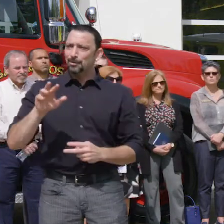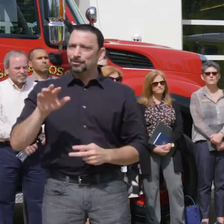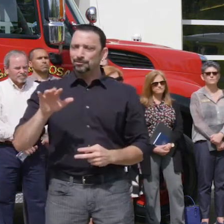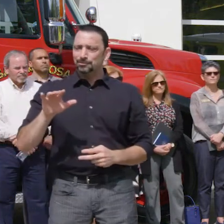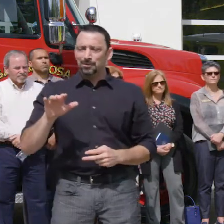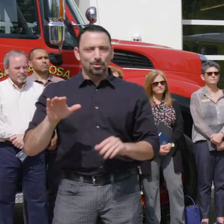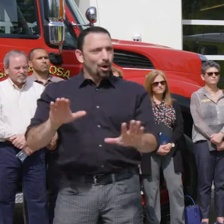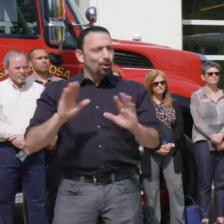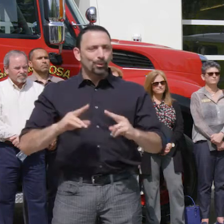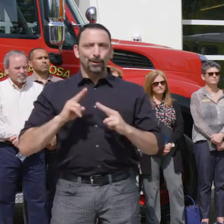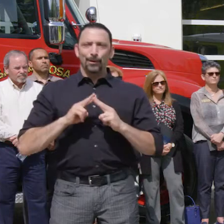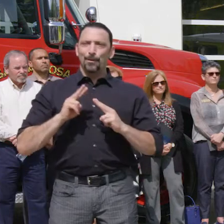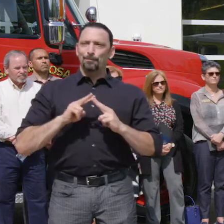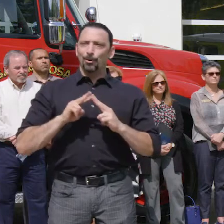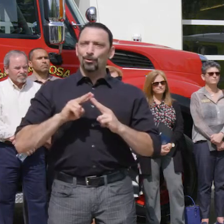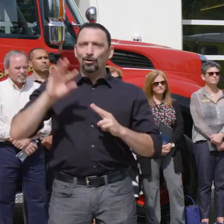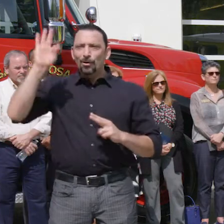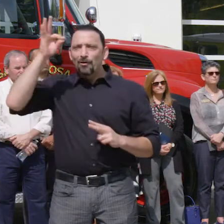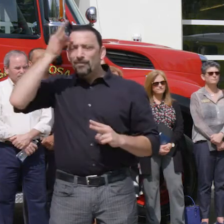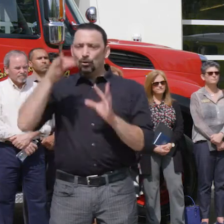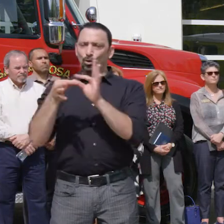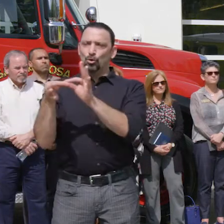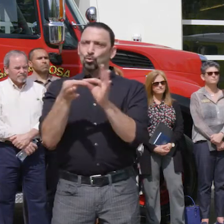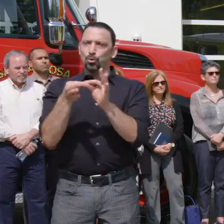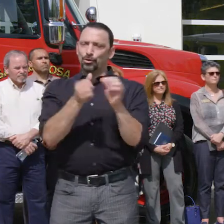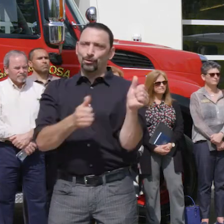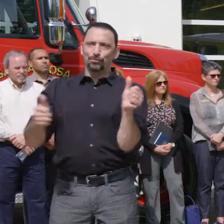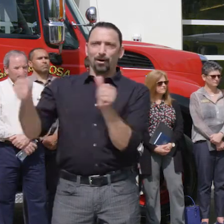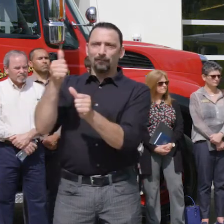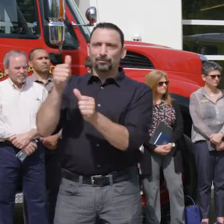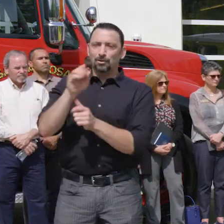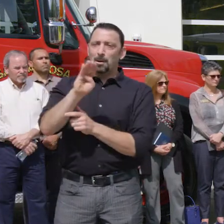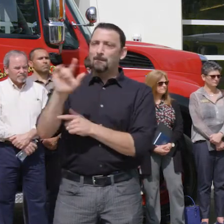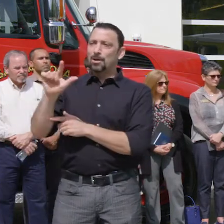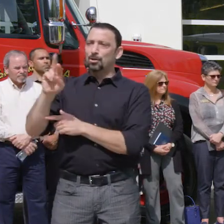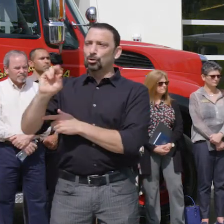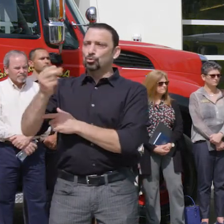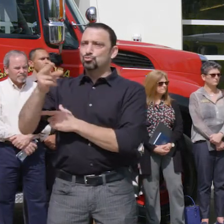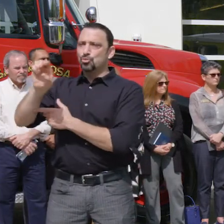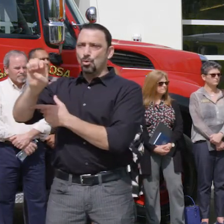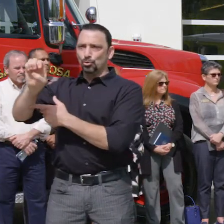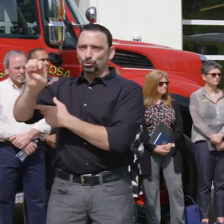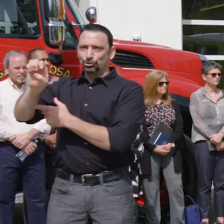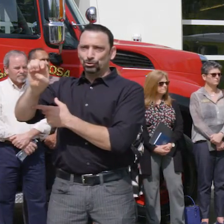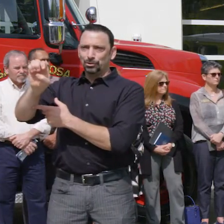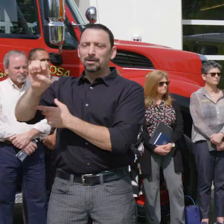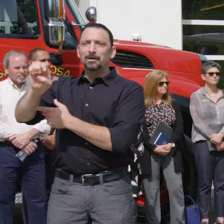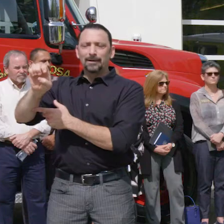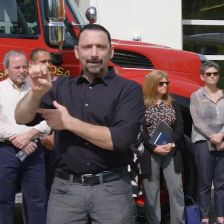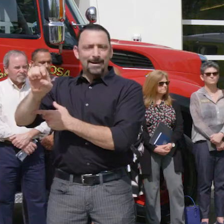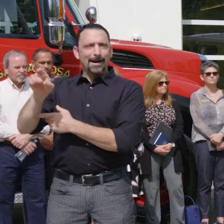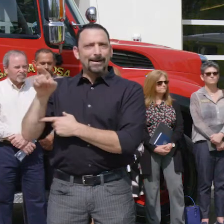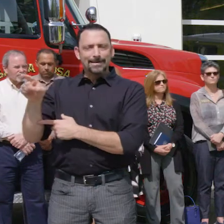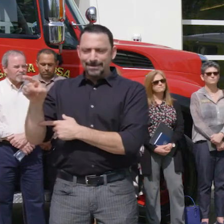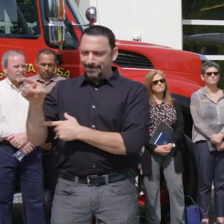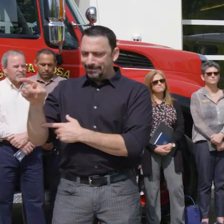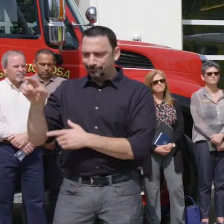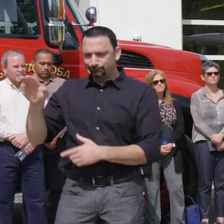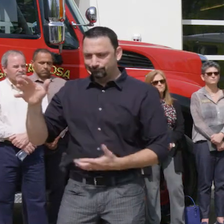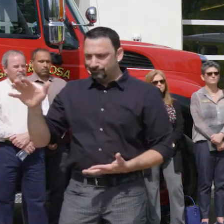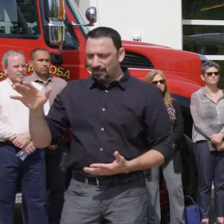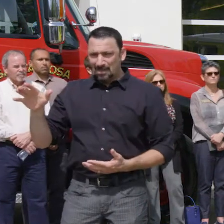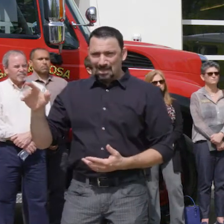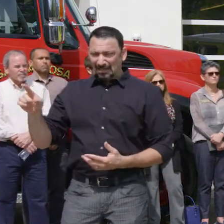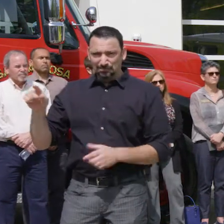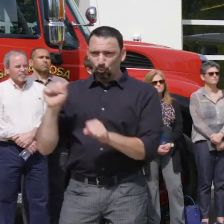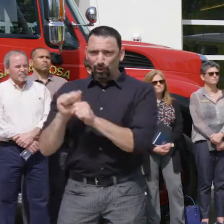a great partner, Federal Coordinating Officer Bill Roach from the Federal Emergency Management Agency. FEMA has been at the